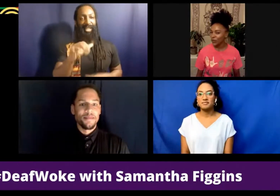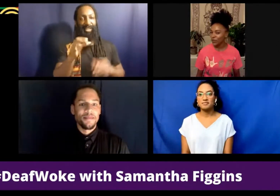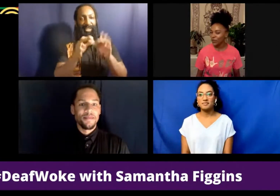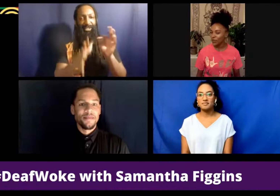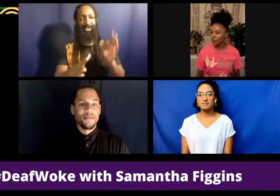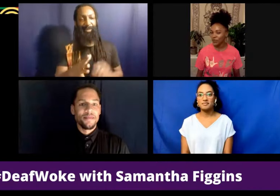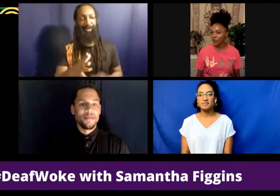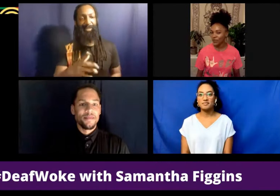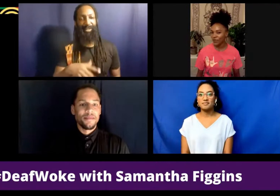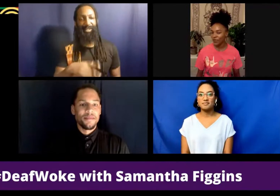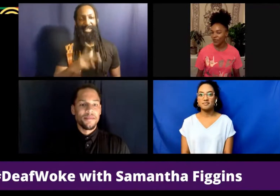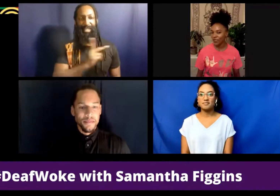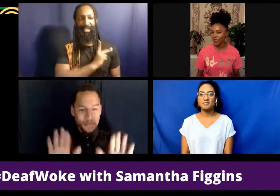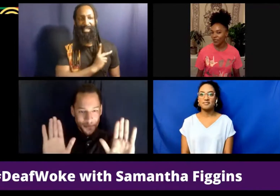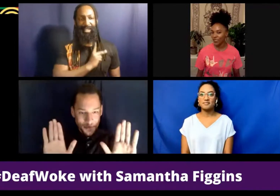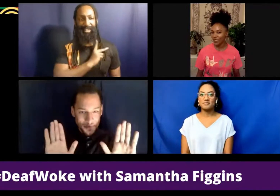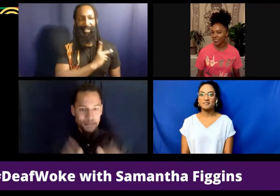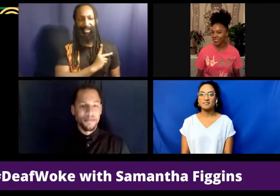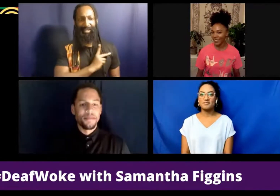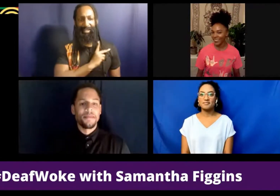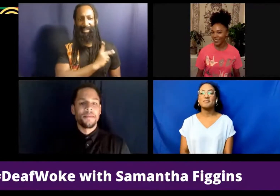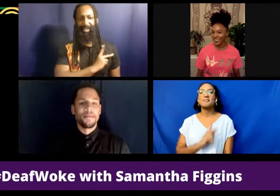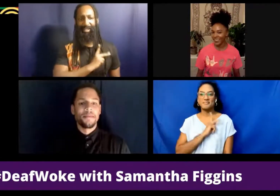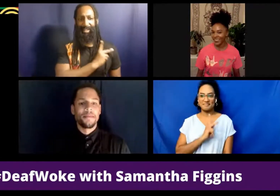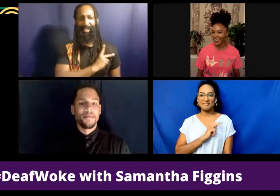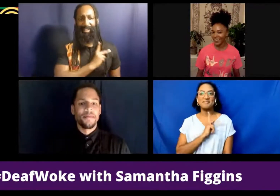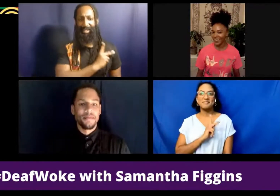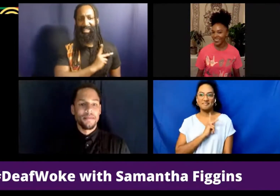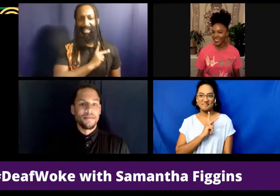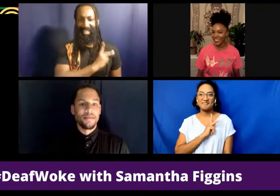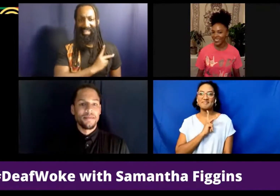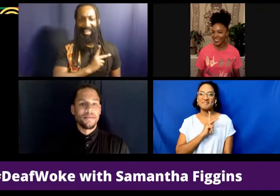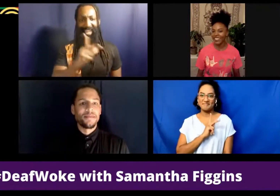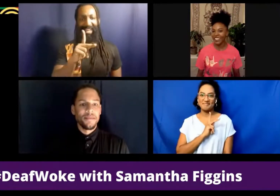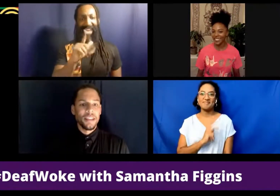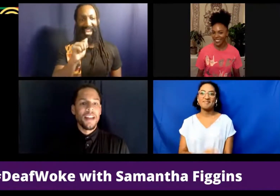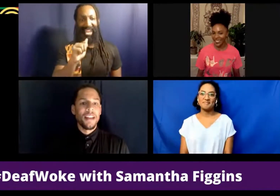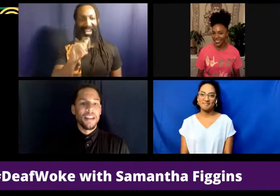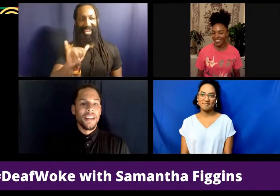have Jay, the interpreter, and then